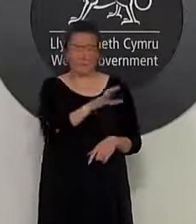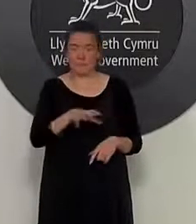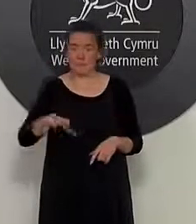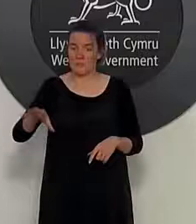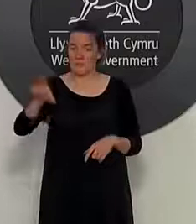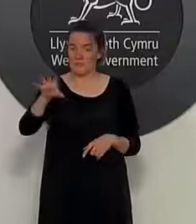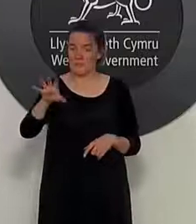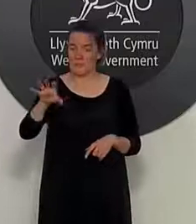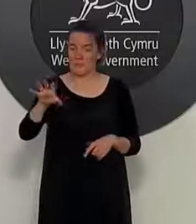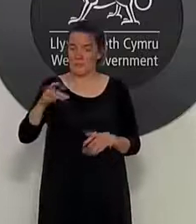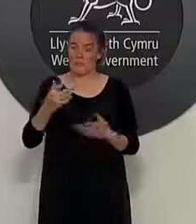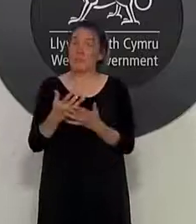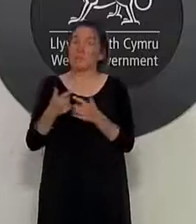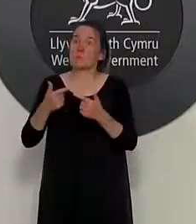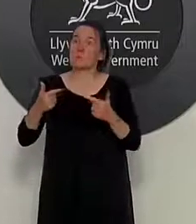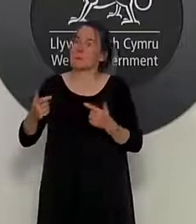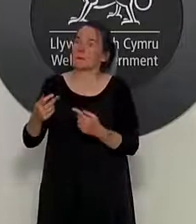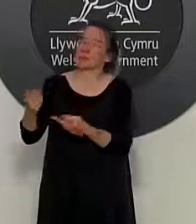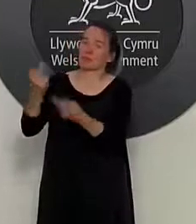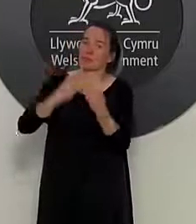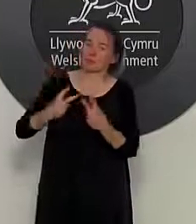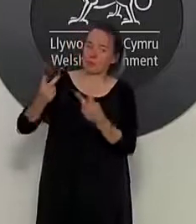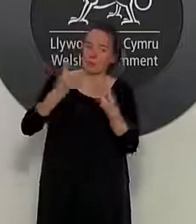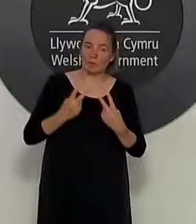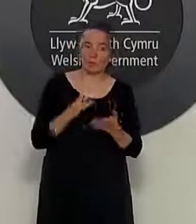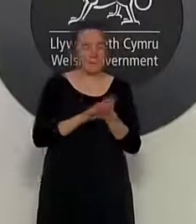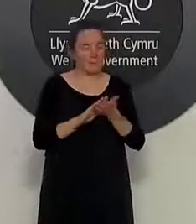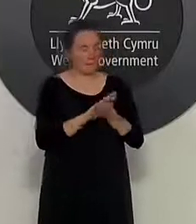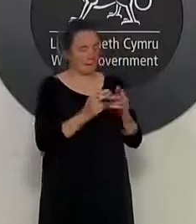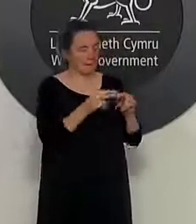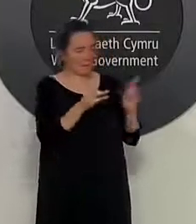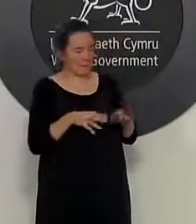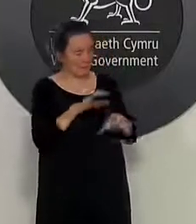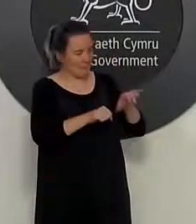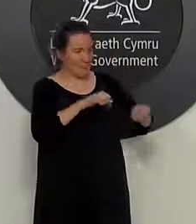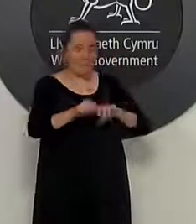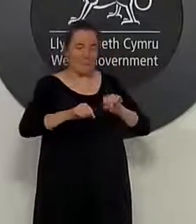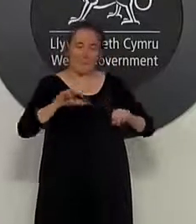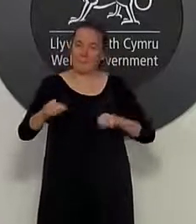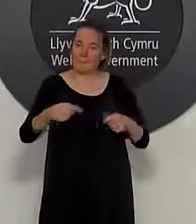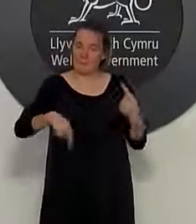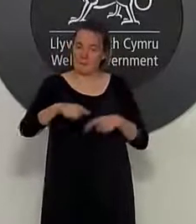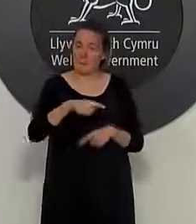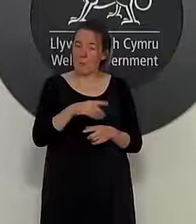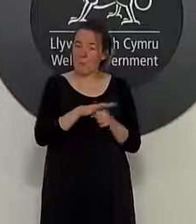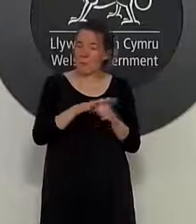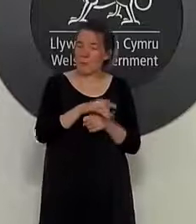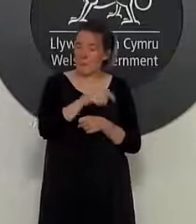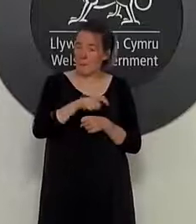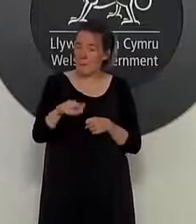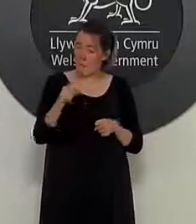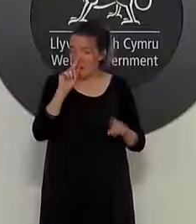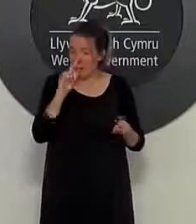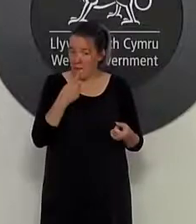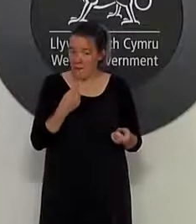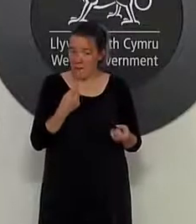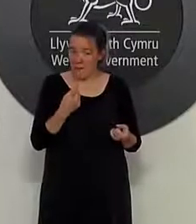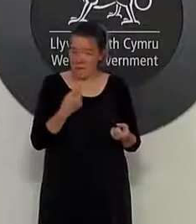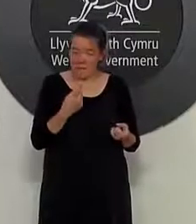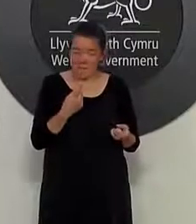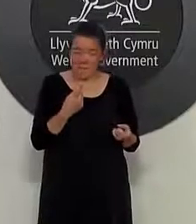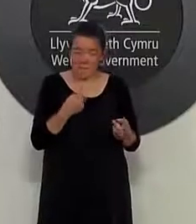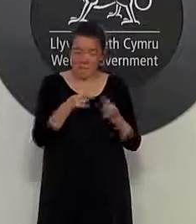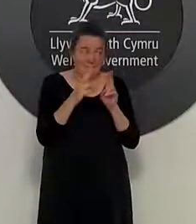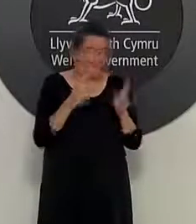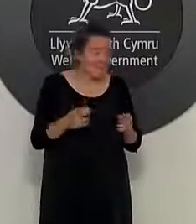tourism can represent in some communities in terms of local housing affordability and the sustainability of communities. And so we will be